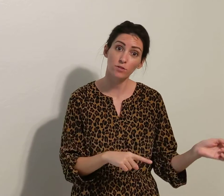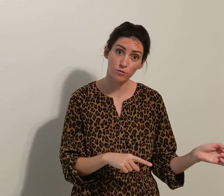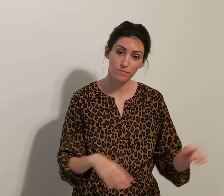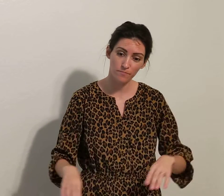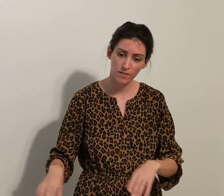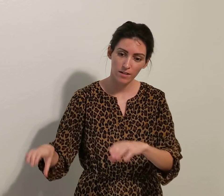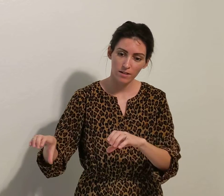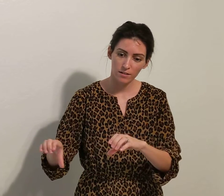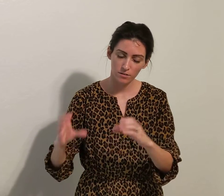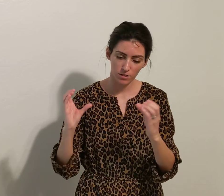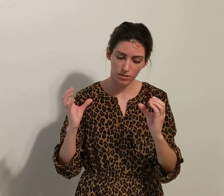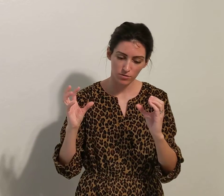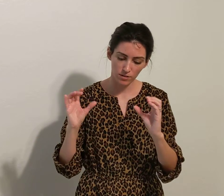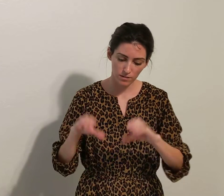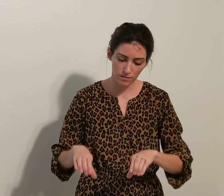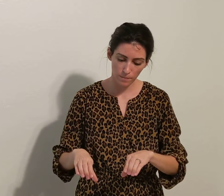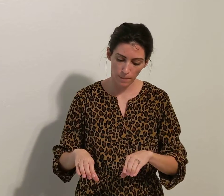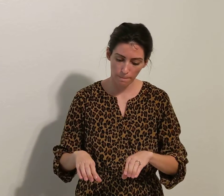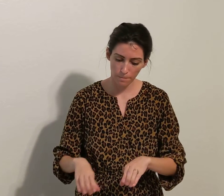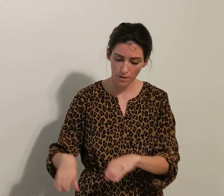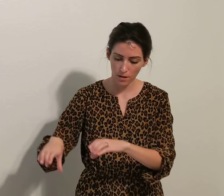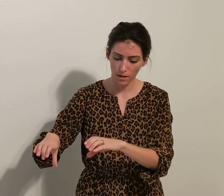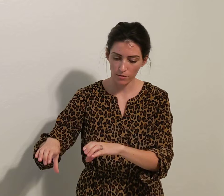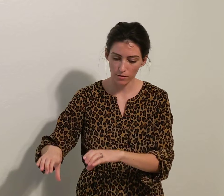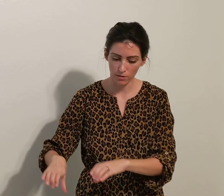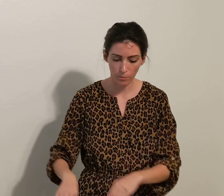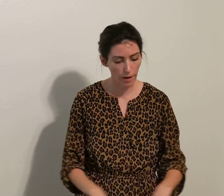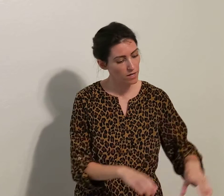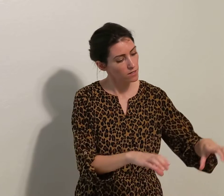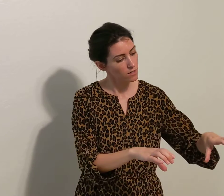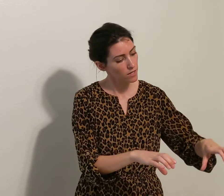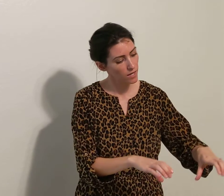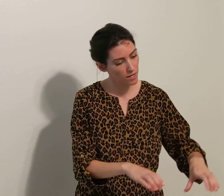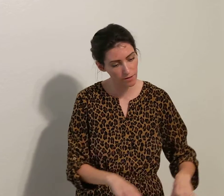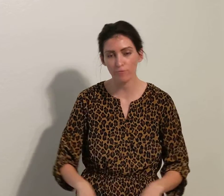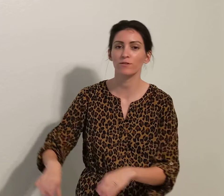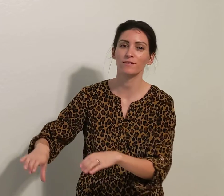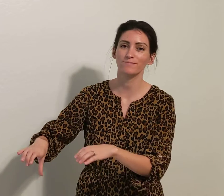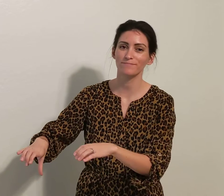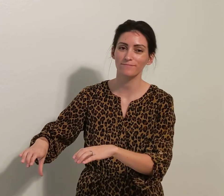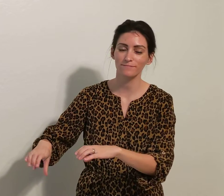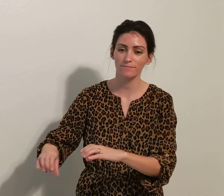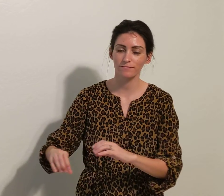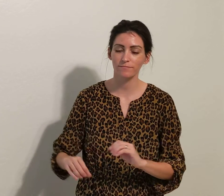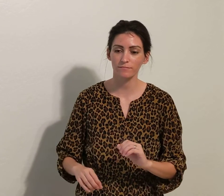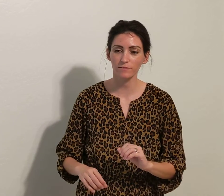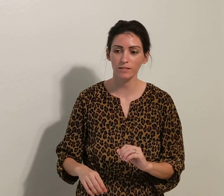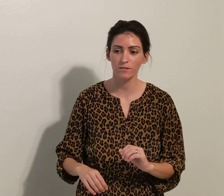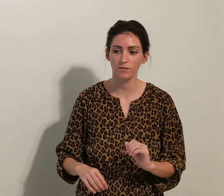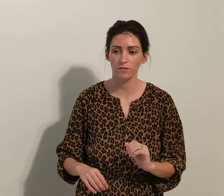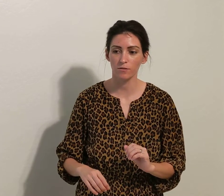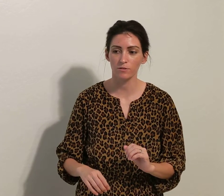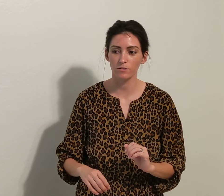do. Take your 2 C's, and you're going to go back and forth. So that was